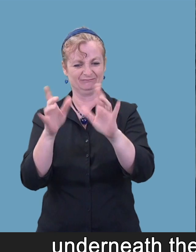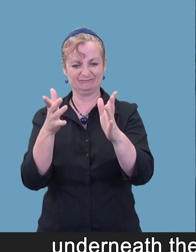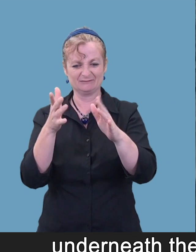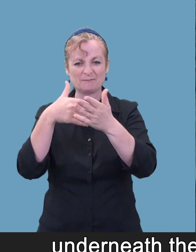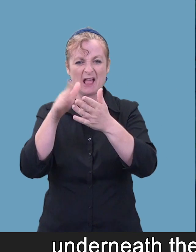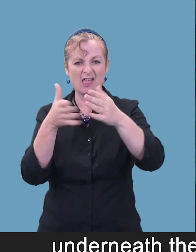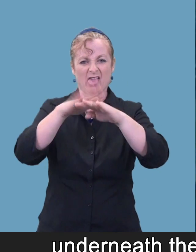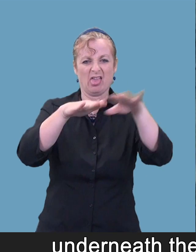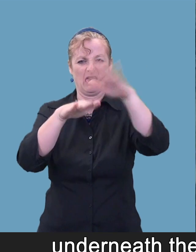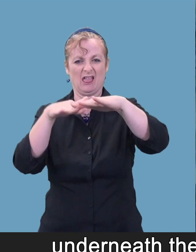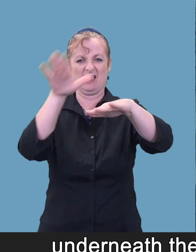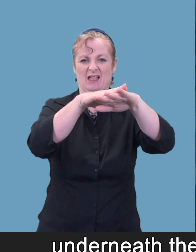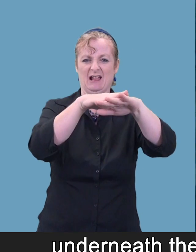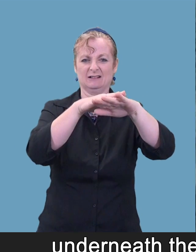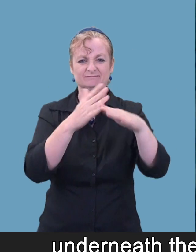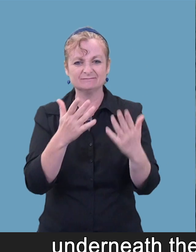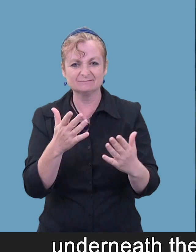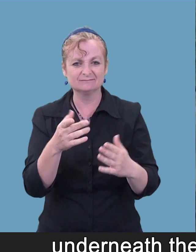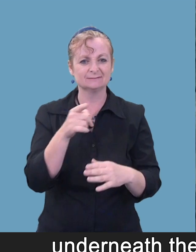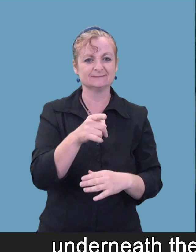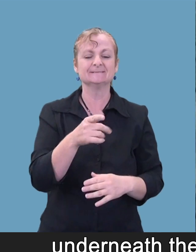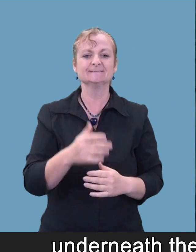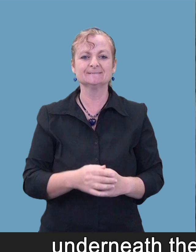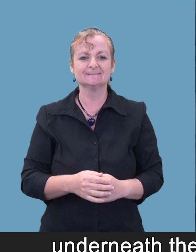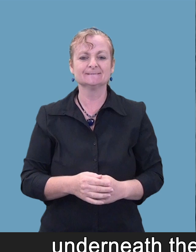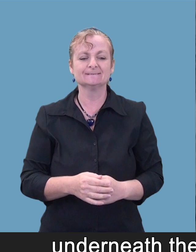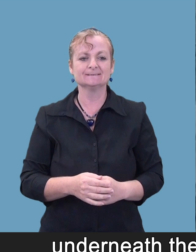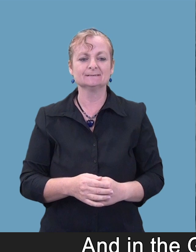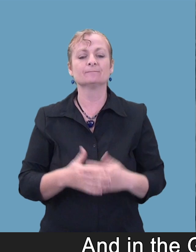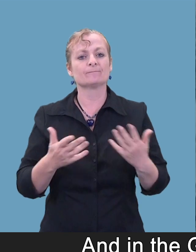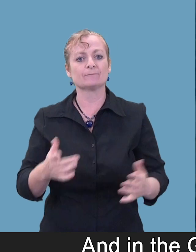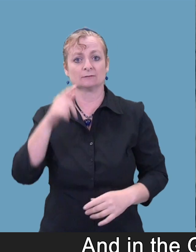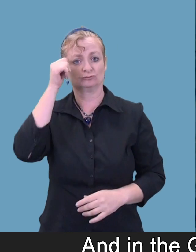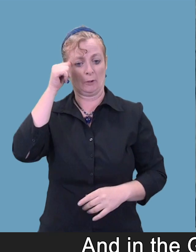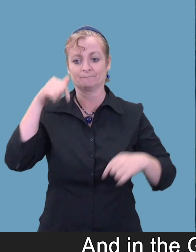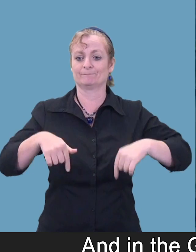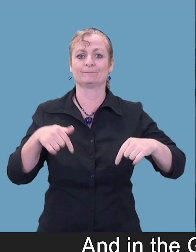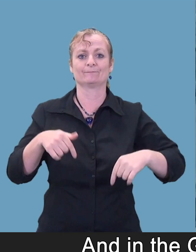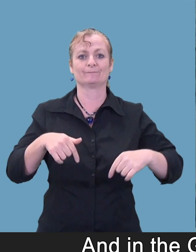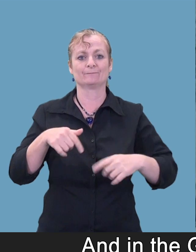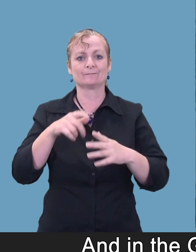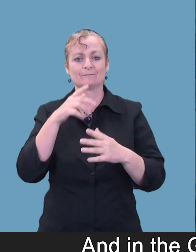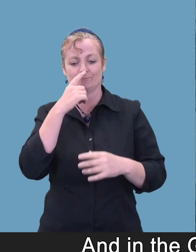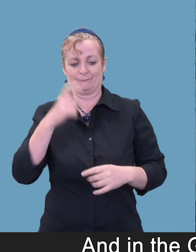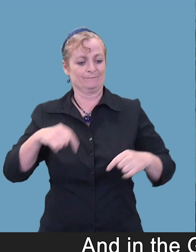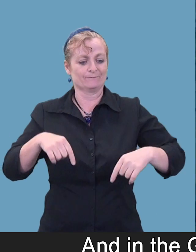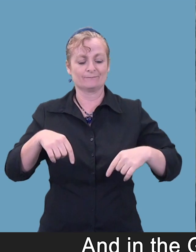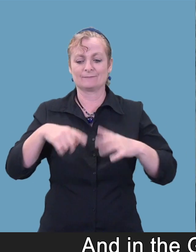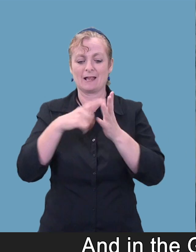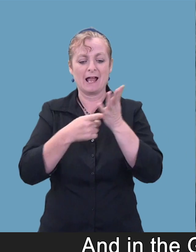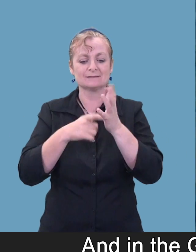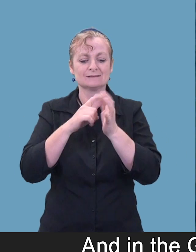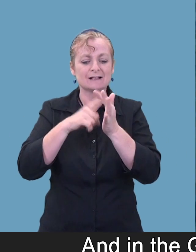paint layers, so we can look down through the paint layers to the drawing. And in the Gritten, when we had a look with infrared